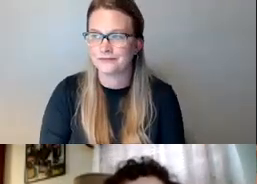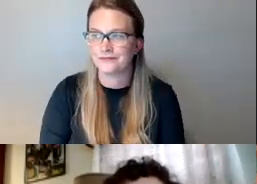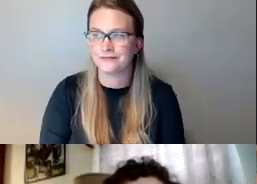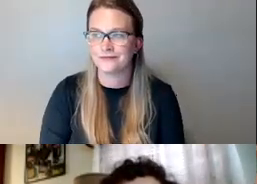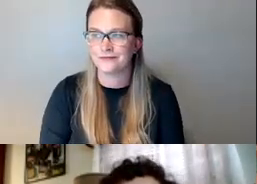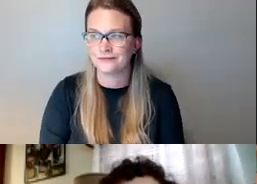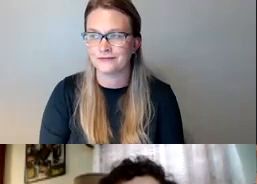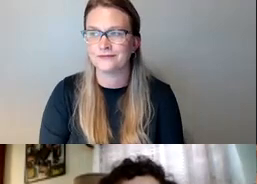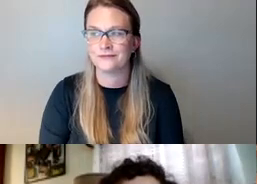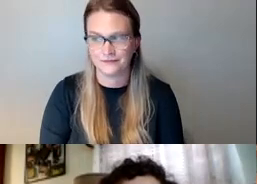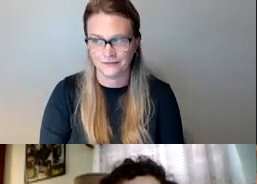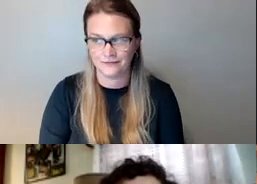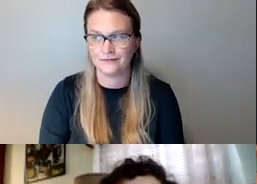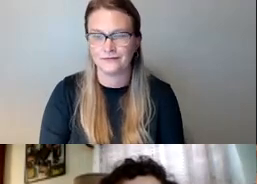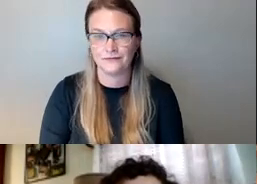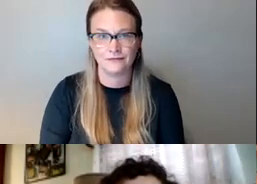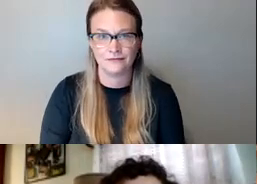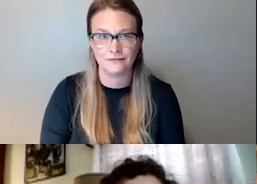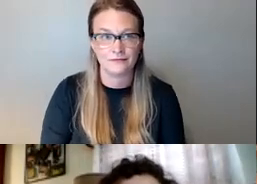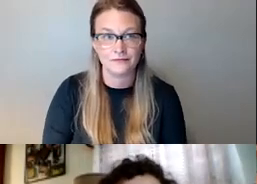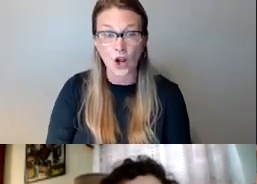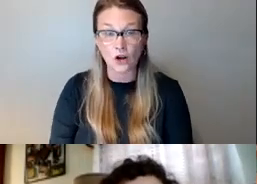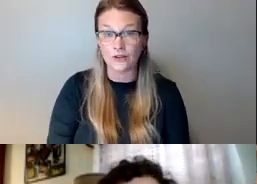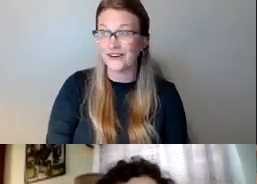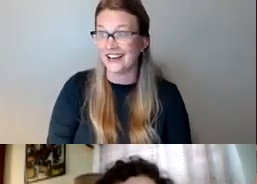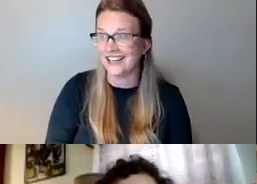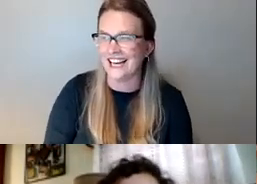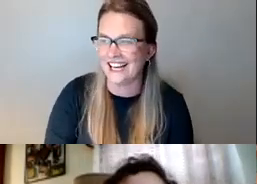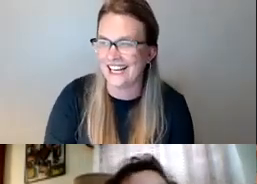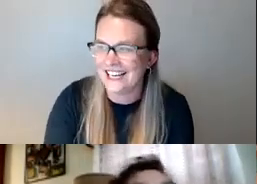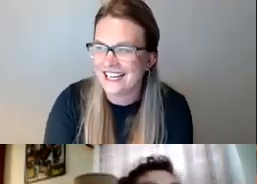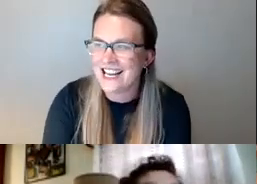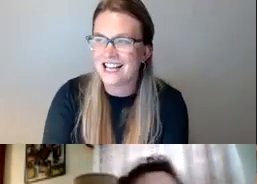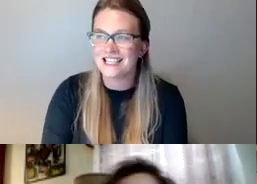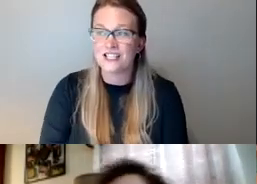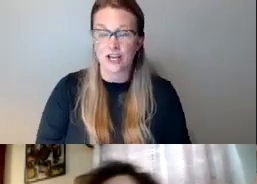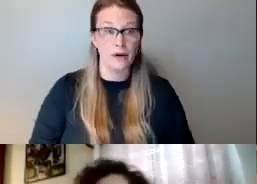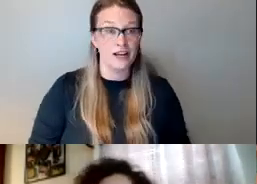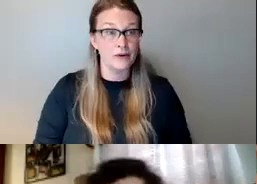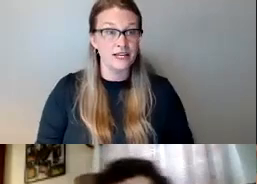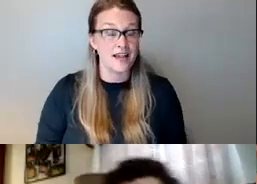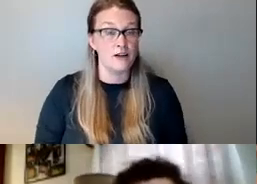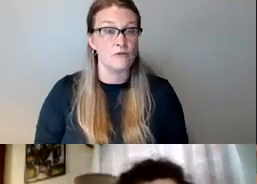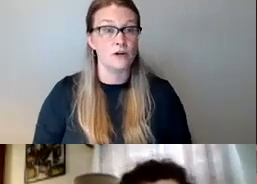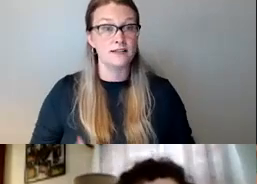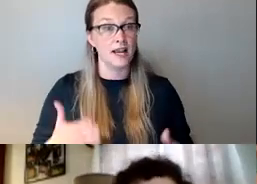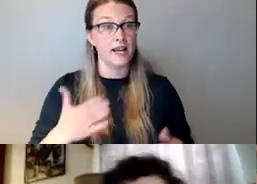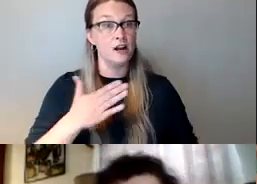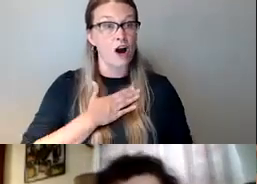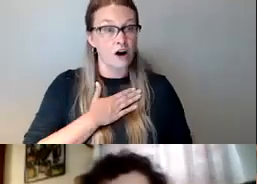will try. Jen, you're bigger, so you go ahead. Oh, okay. So here we're going to say